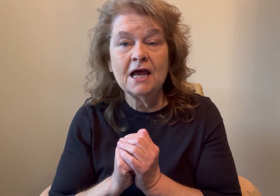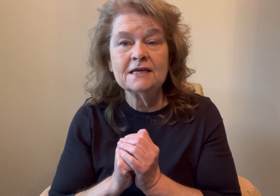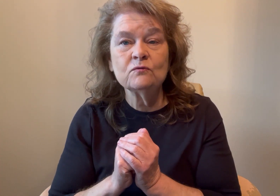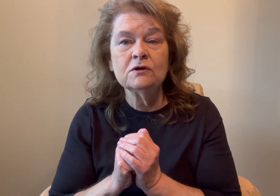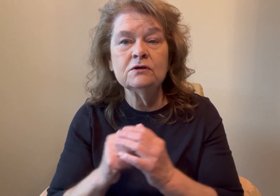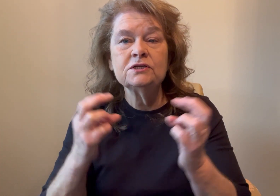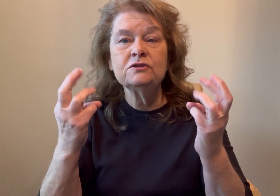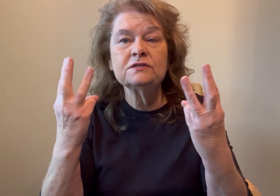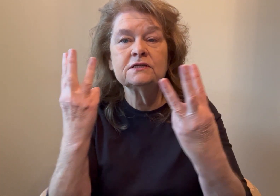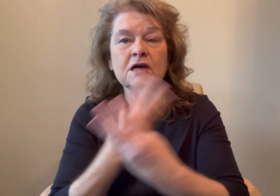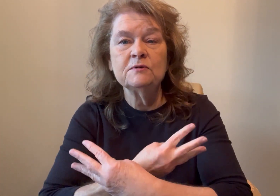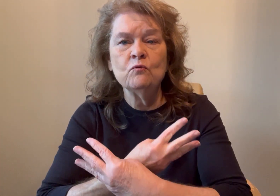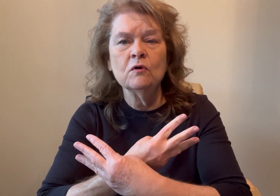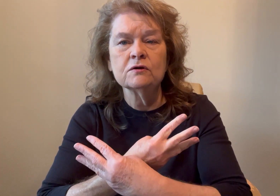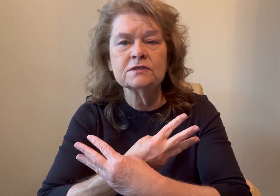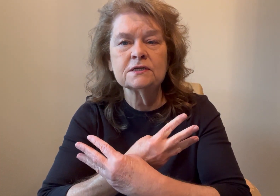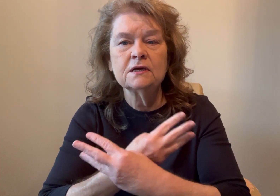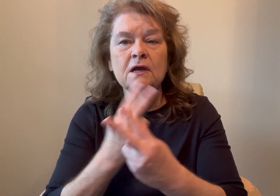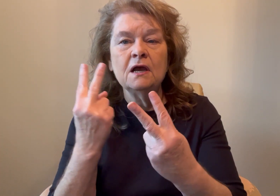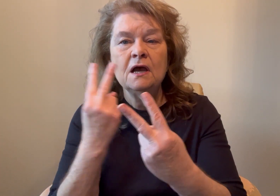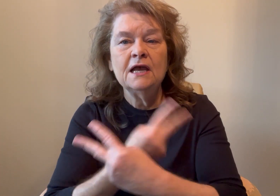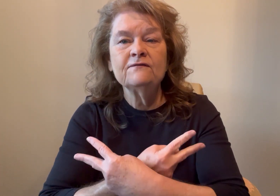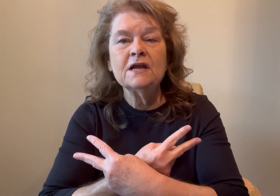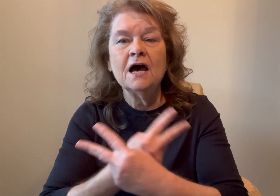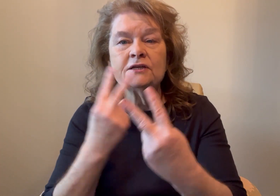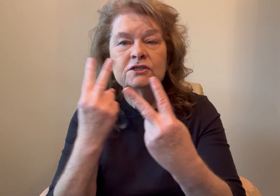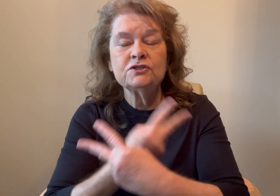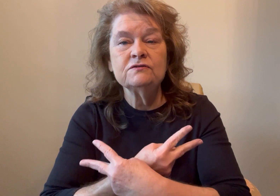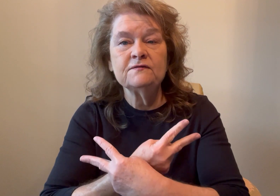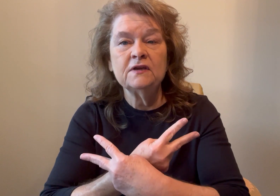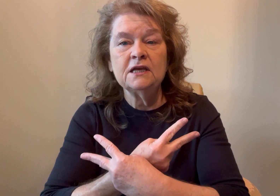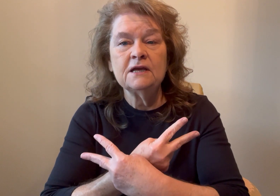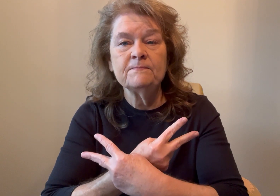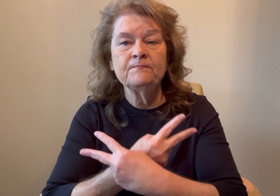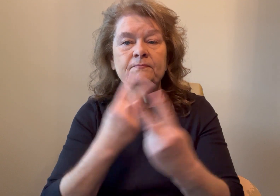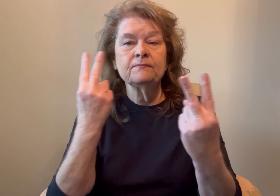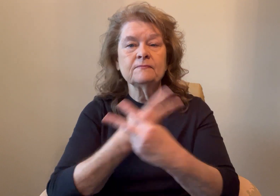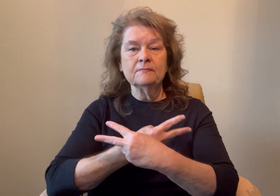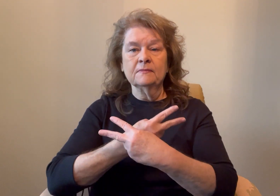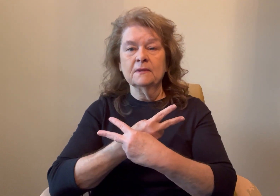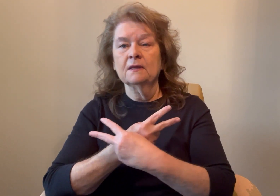initialize words, use the W, worse. If not, just use V.